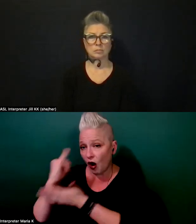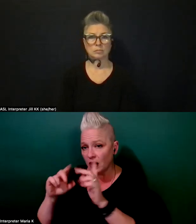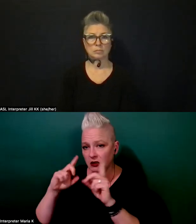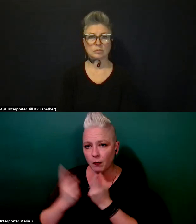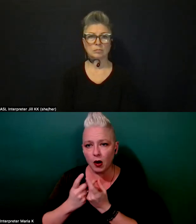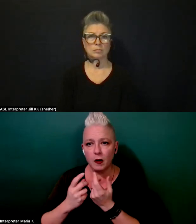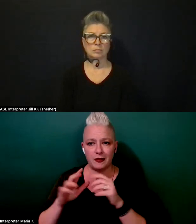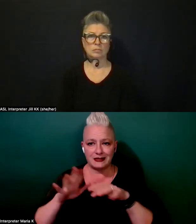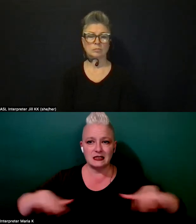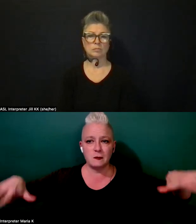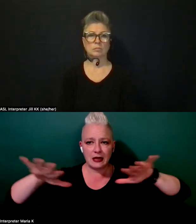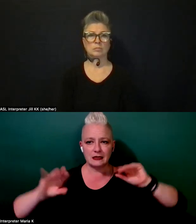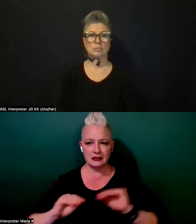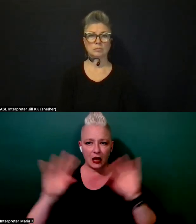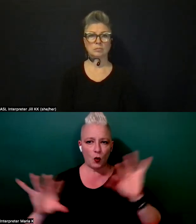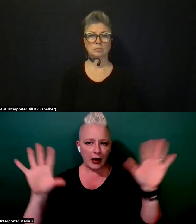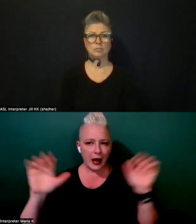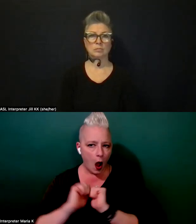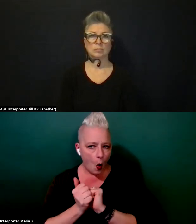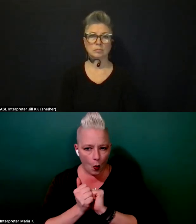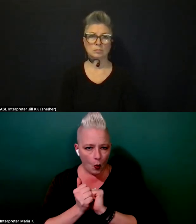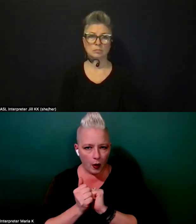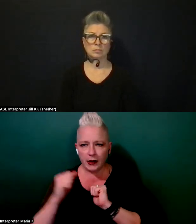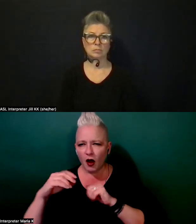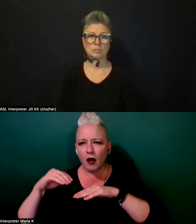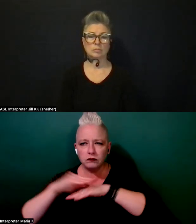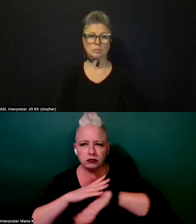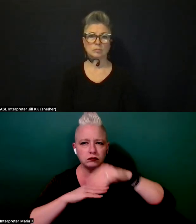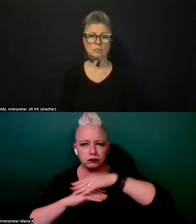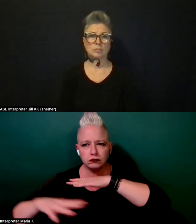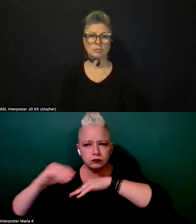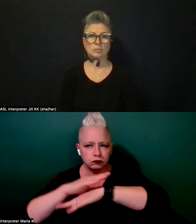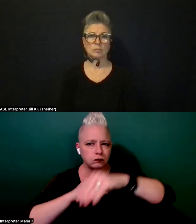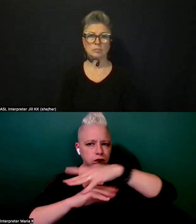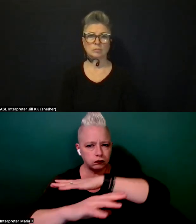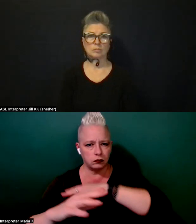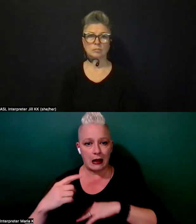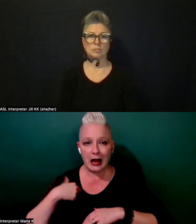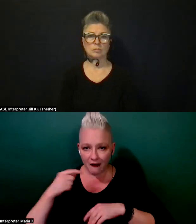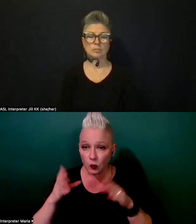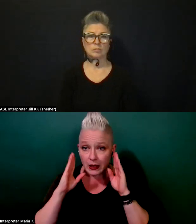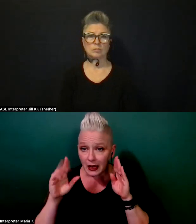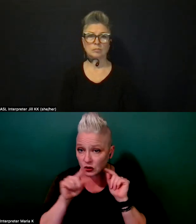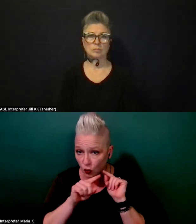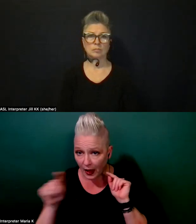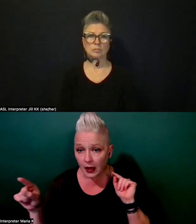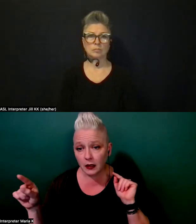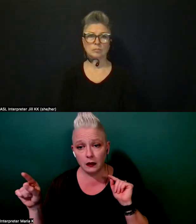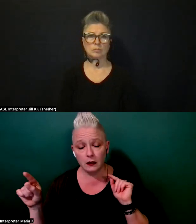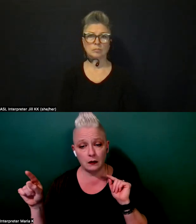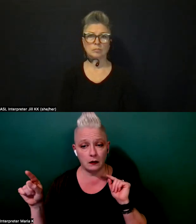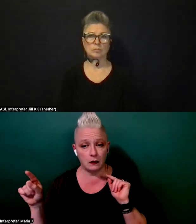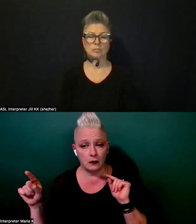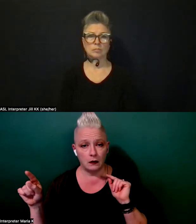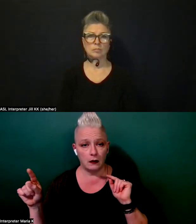decorate the space, and all of that informs one another. So I always have to pay attention to